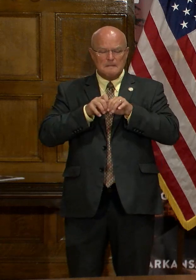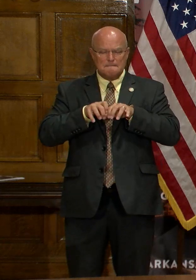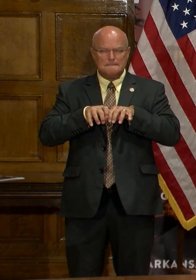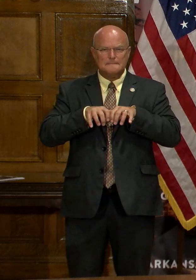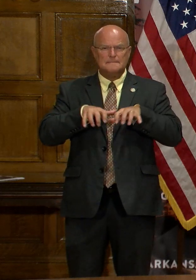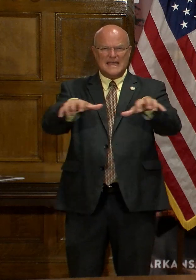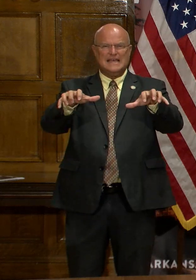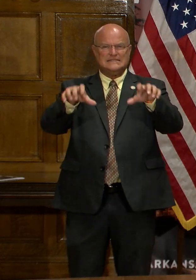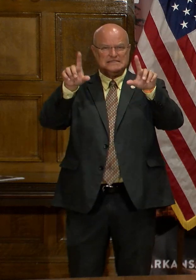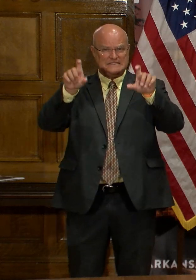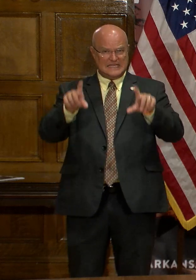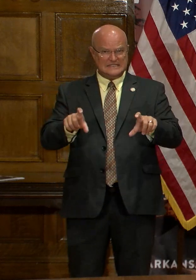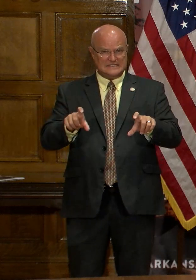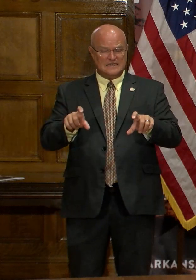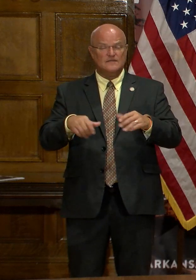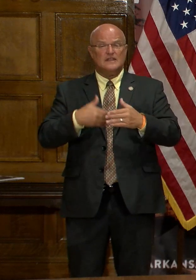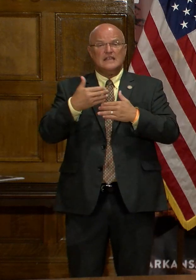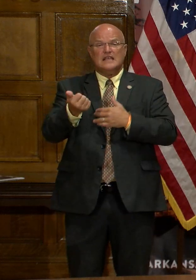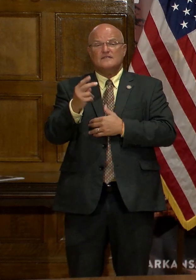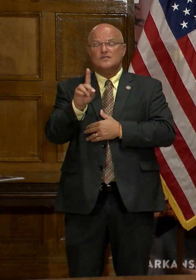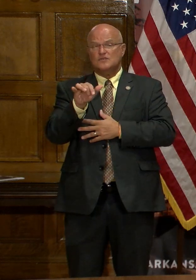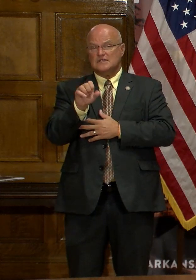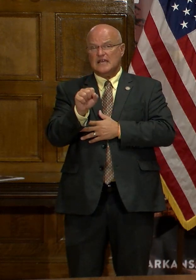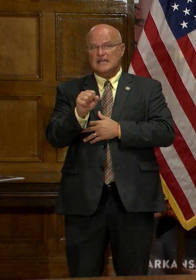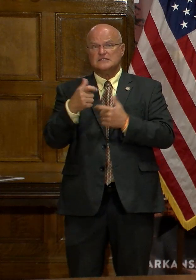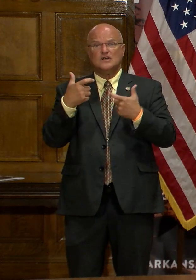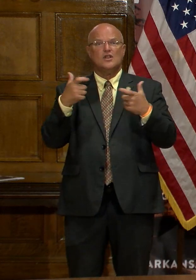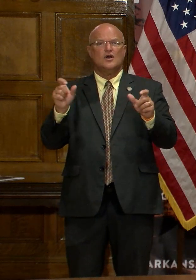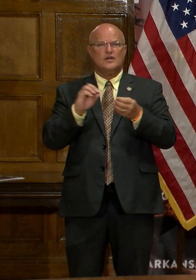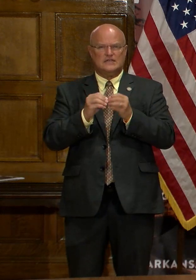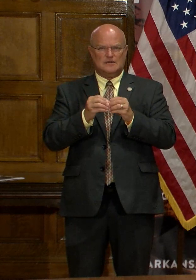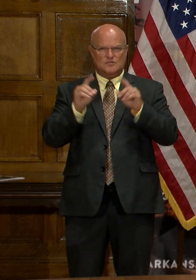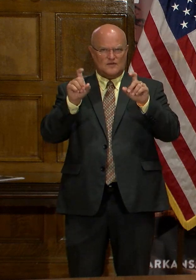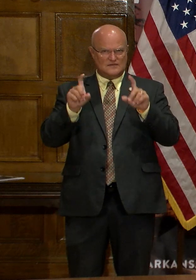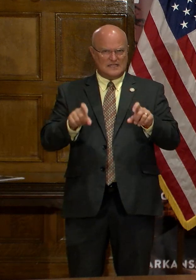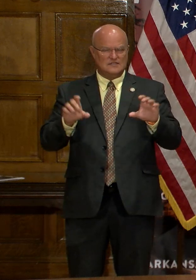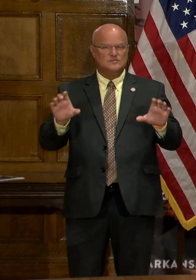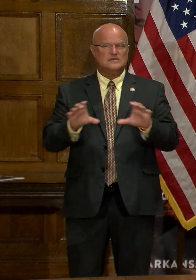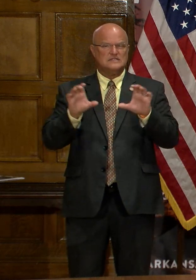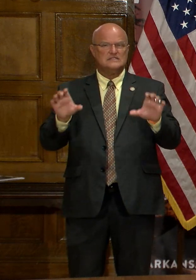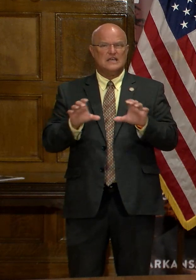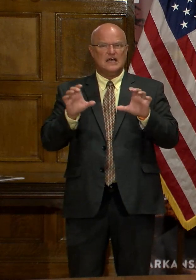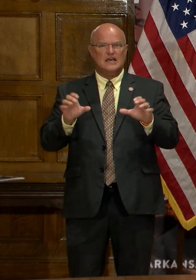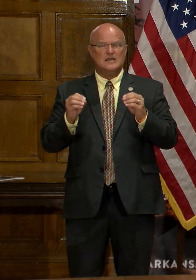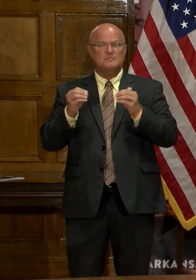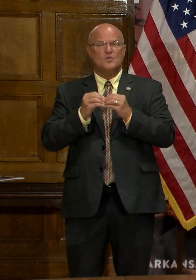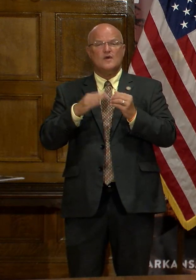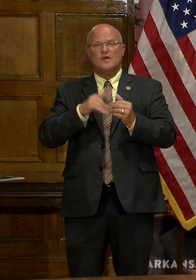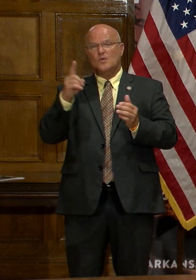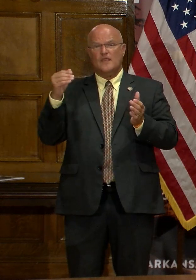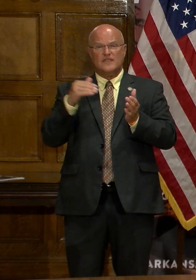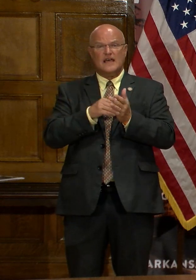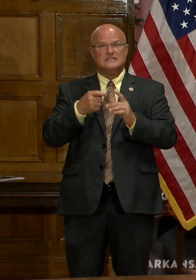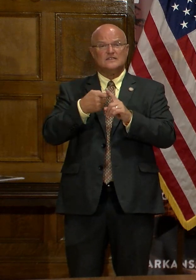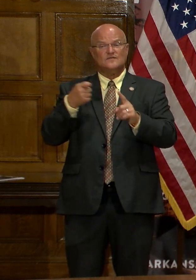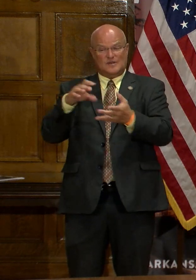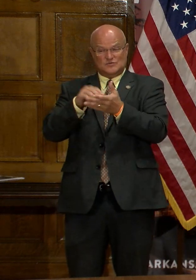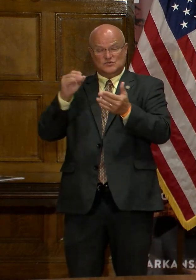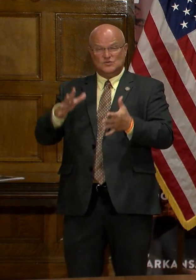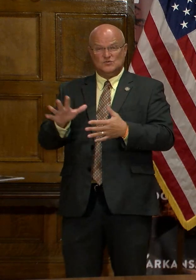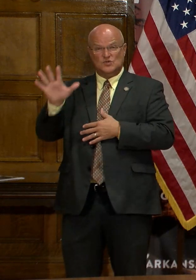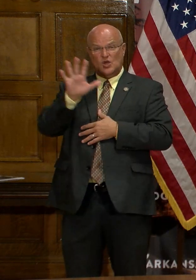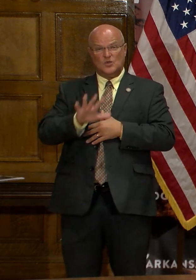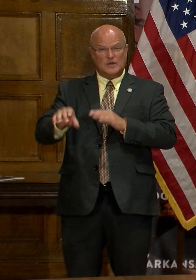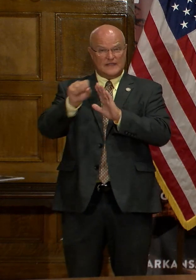We're going to have over the next couple of days a large number of tests that will be coming in, well over 1,000 from students